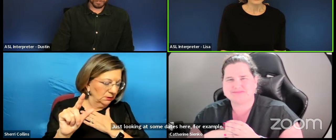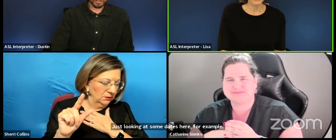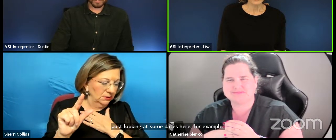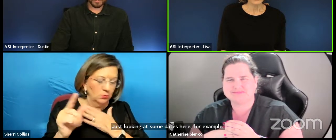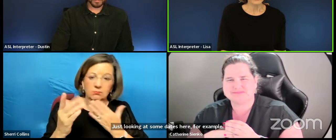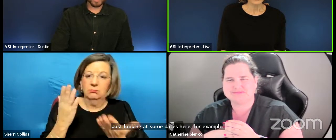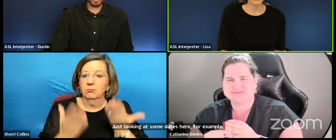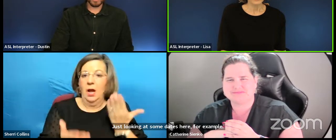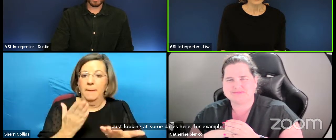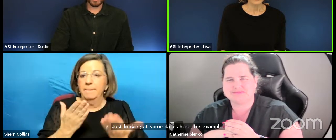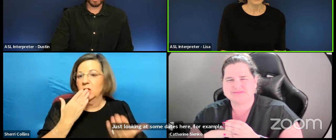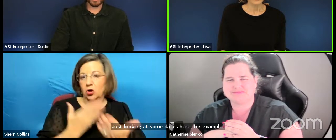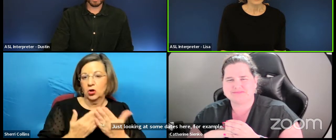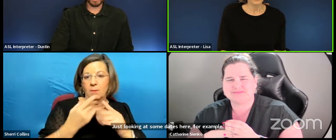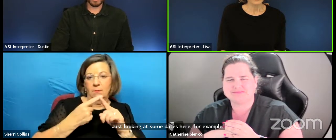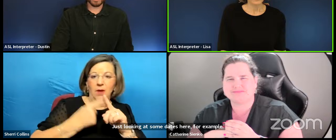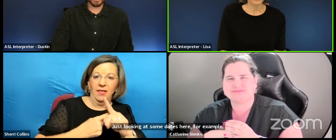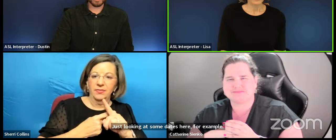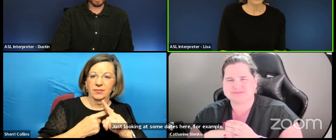August